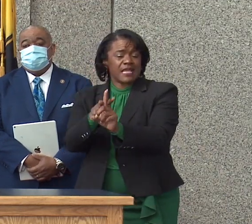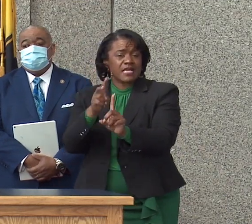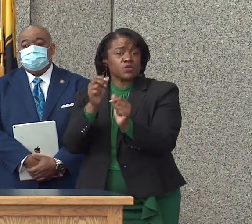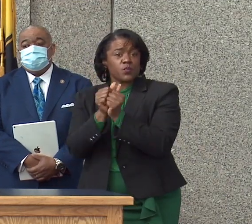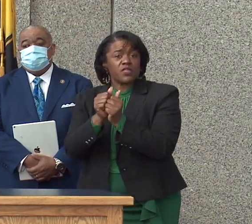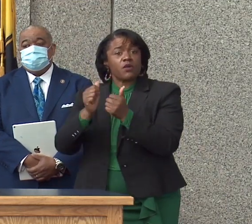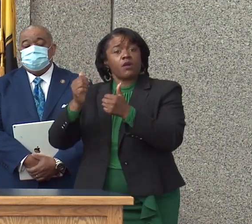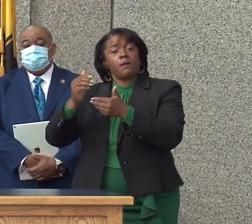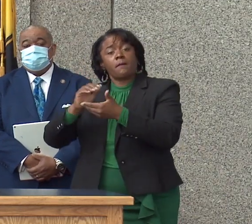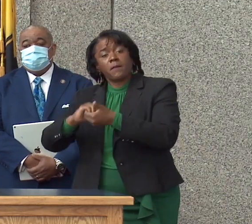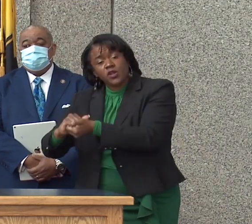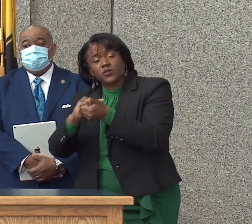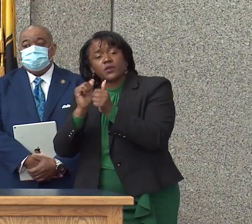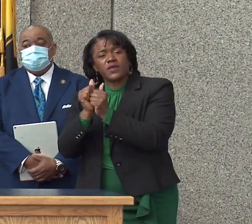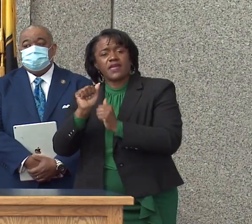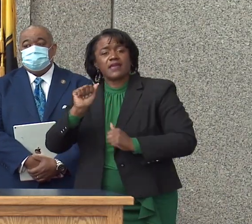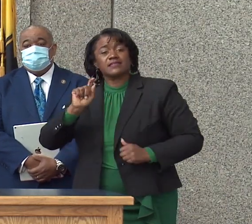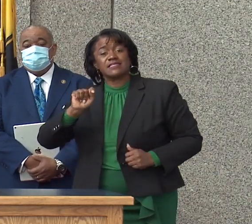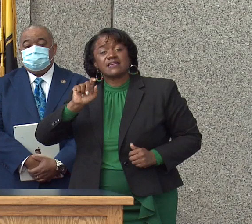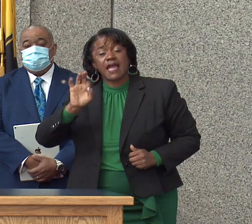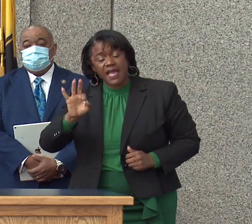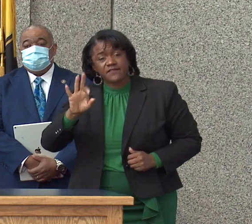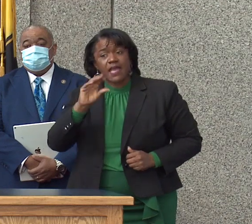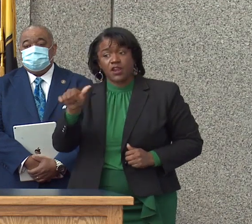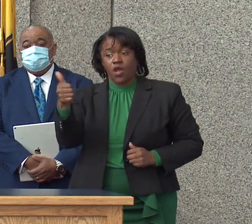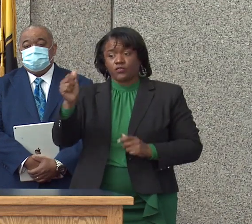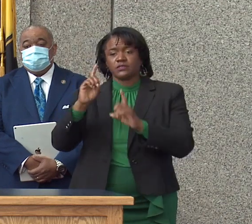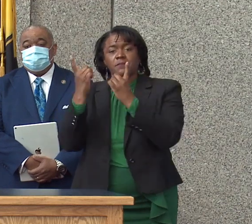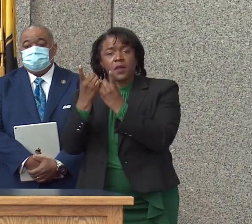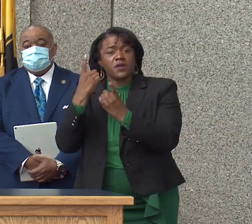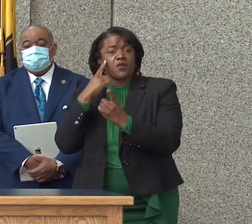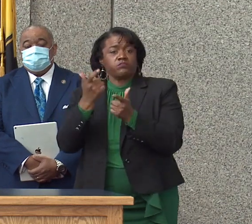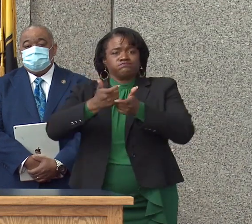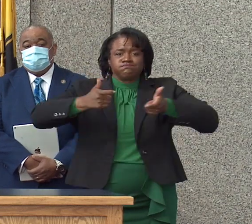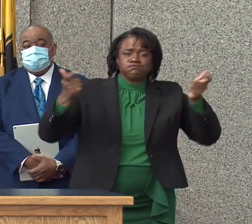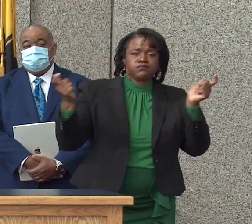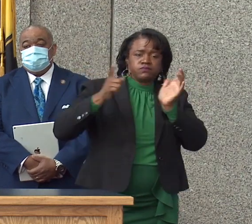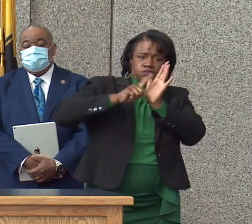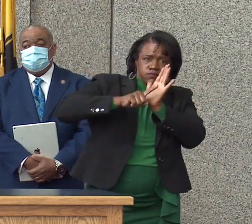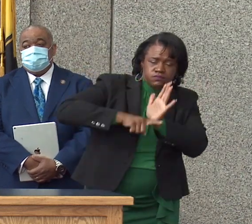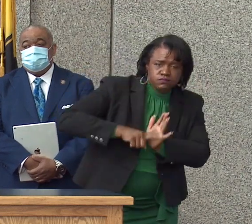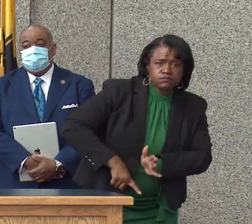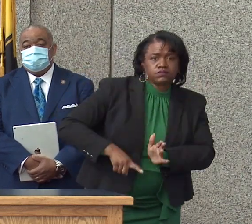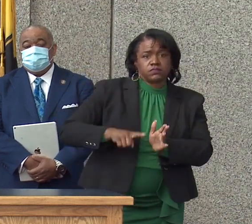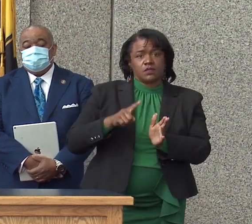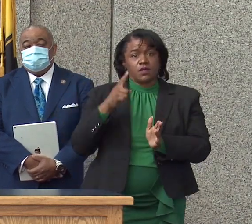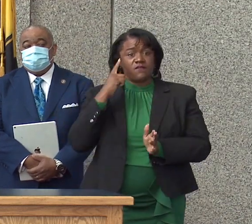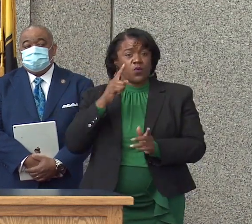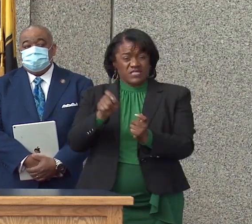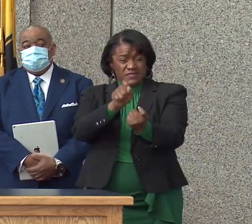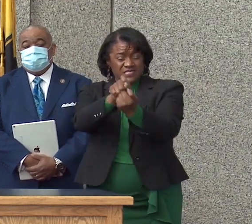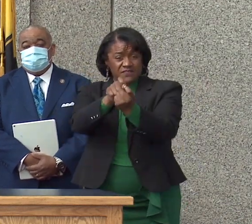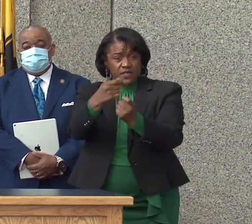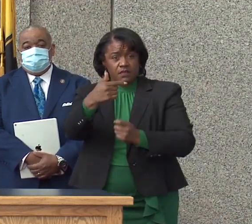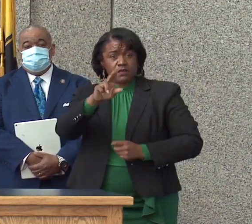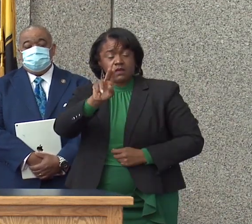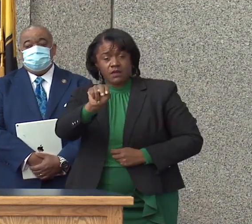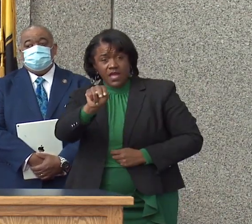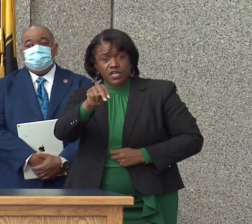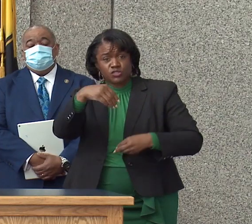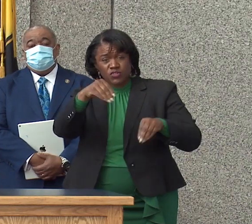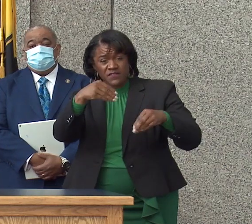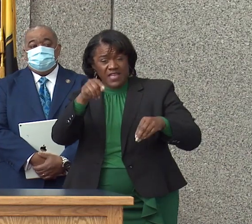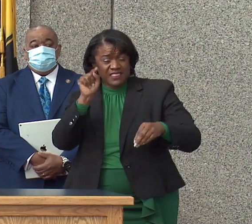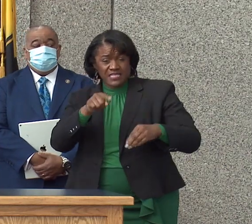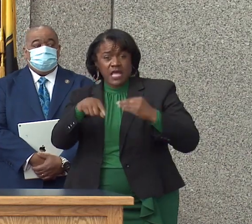partnering with ATF and our other partners to carry out large-scale investigations into gun trafficking. This is about